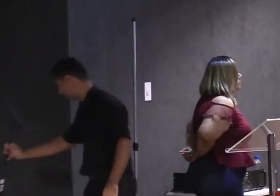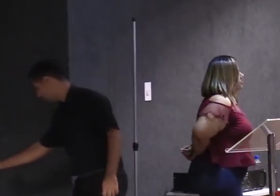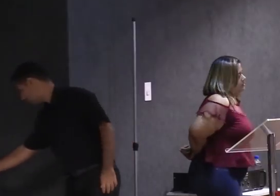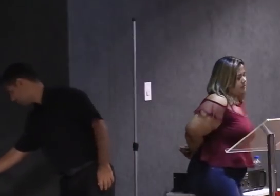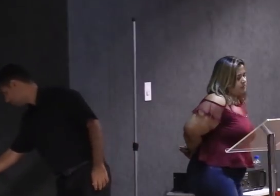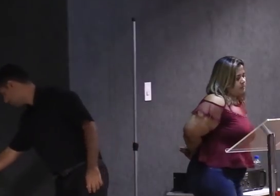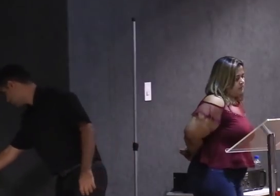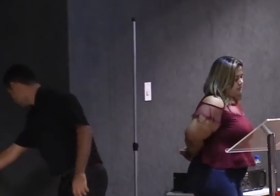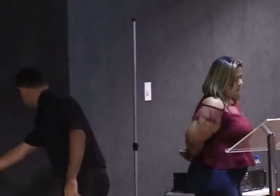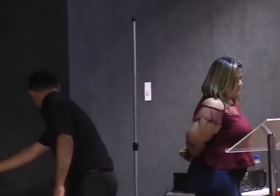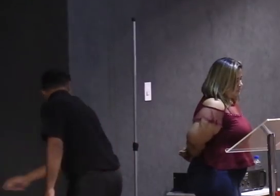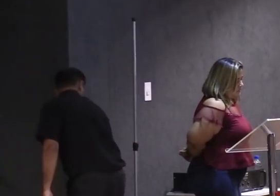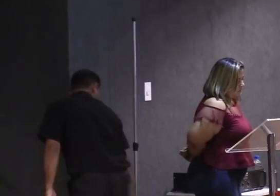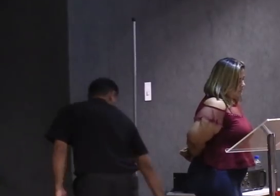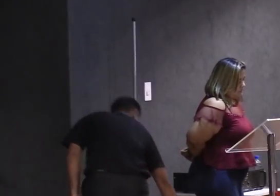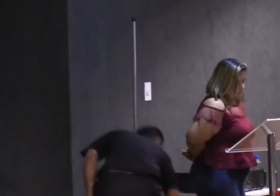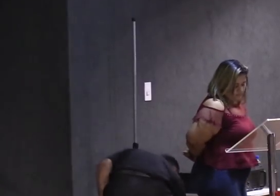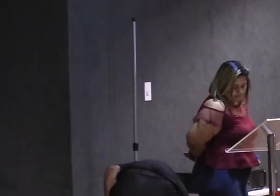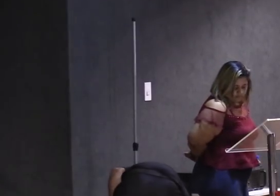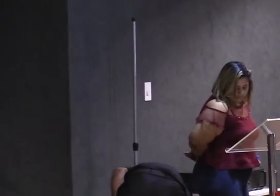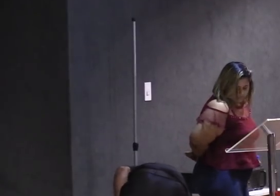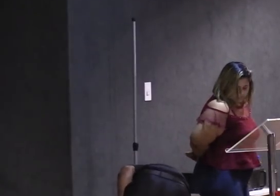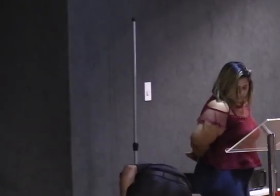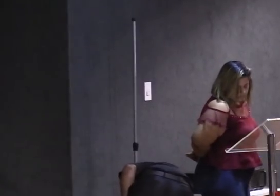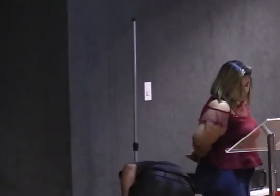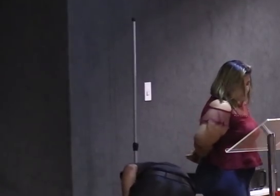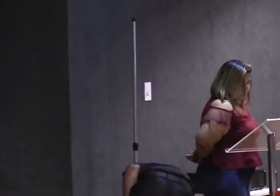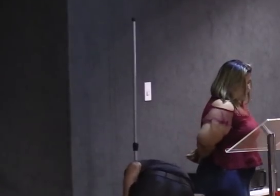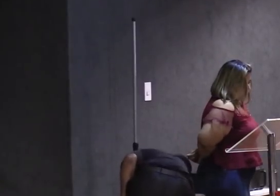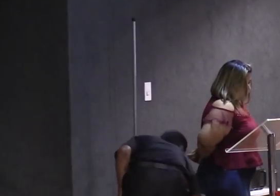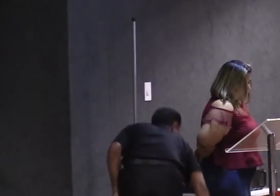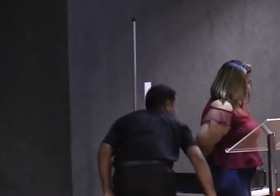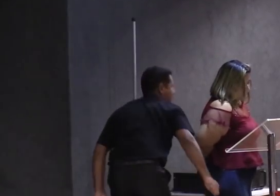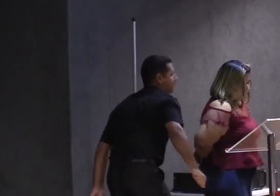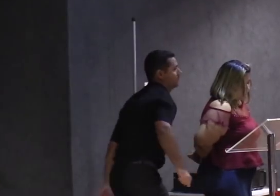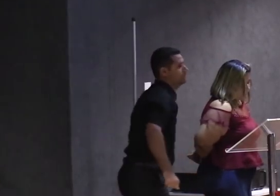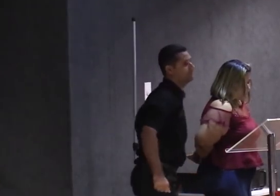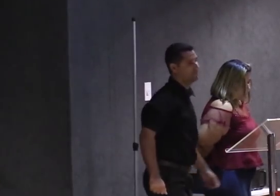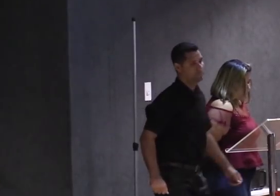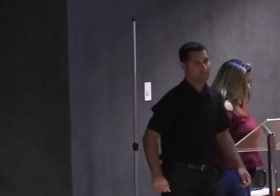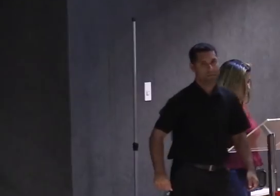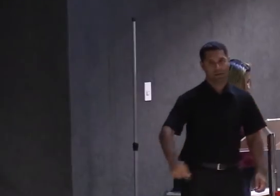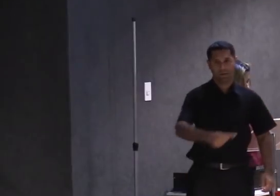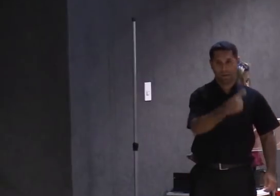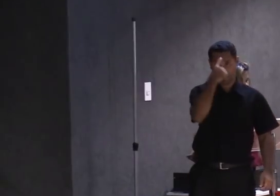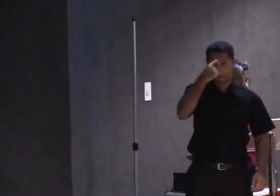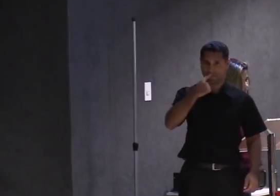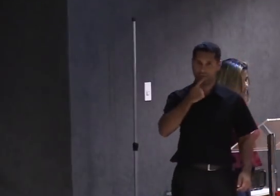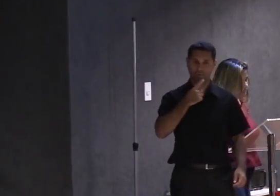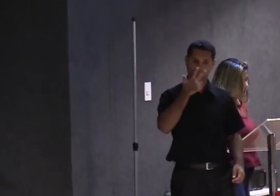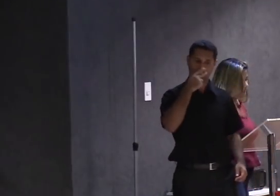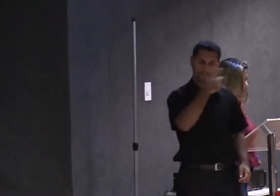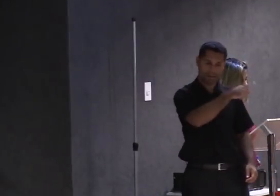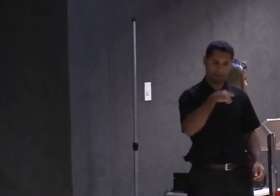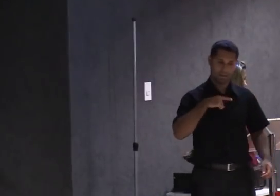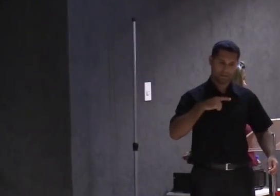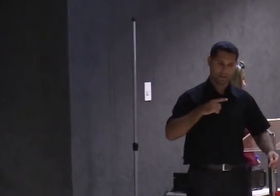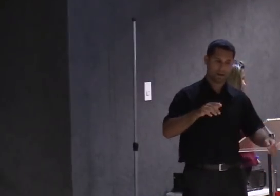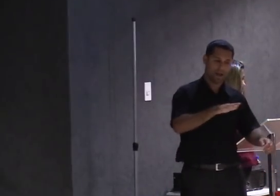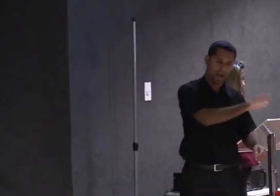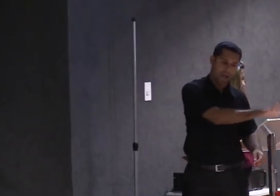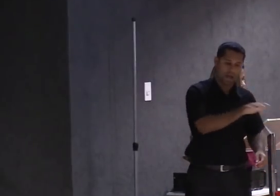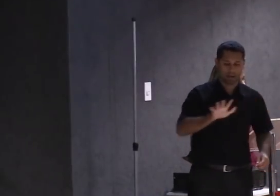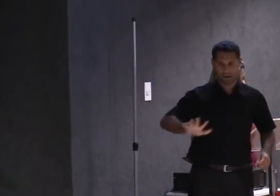O perfil deles é parecido com esse instituto e eles têm áreas que interagem